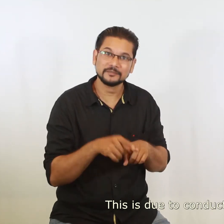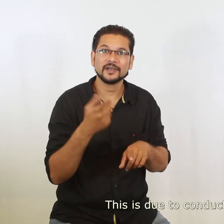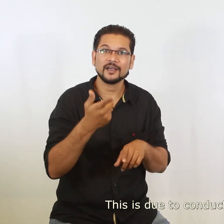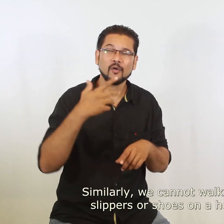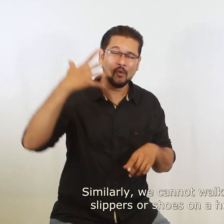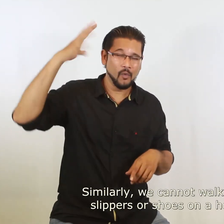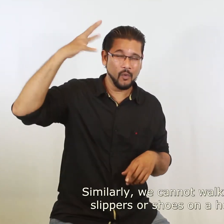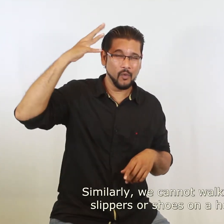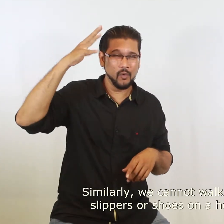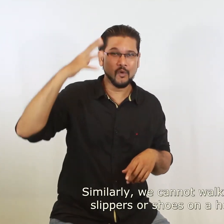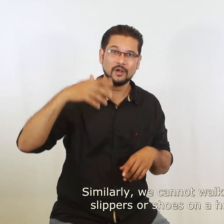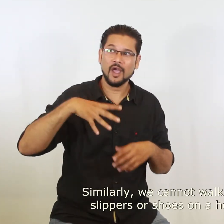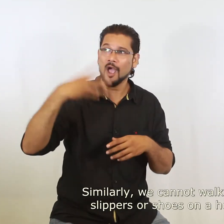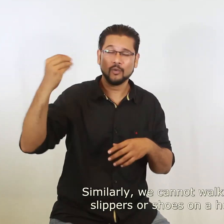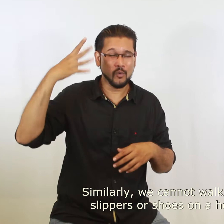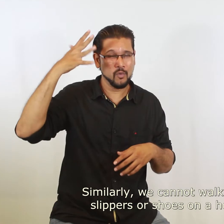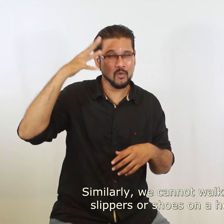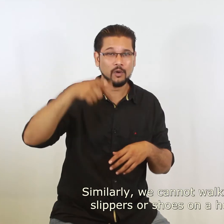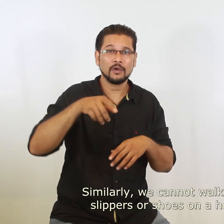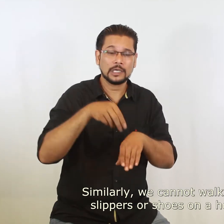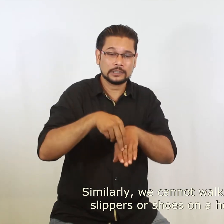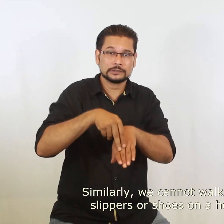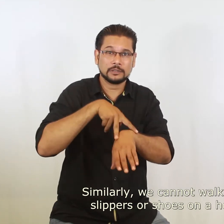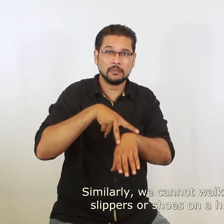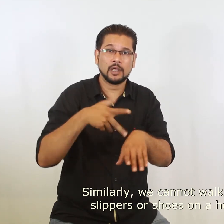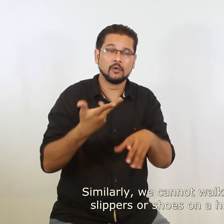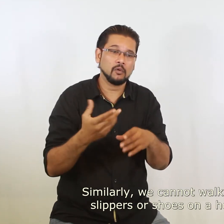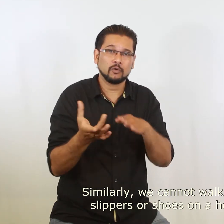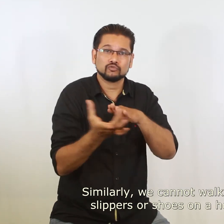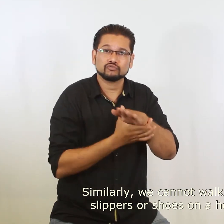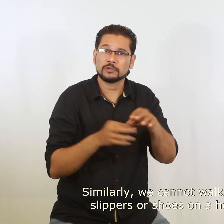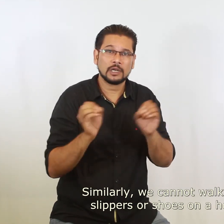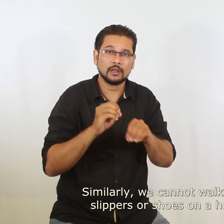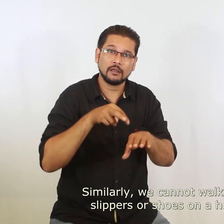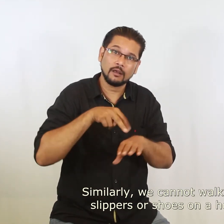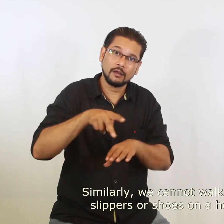Similarly, we cannot walk without slippers or shoes on a hot day.